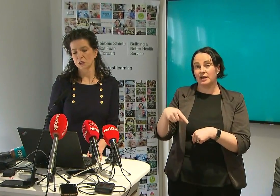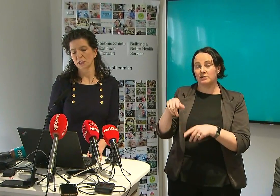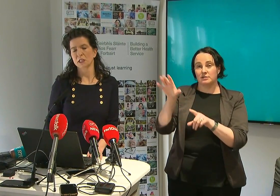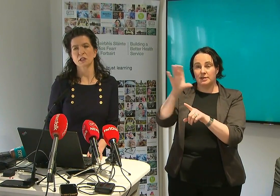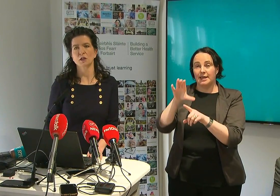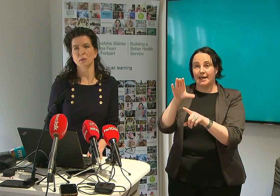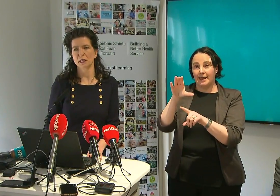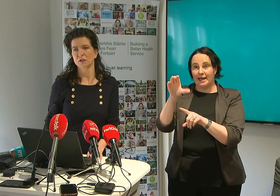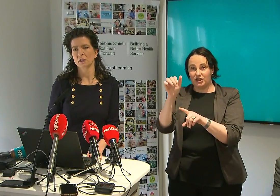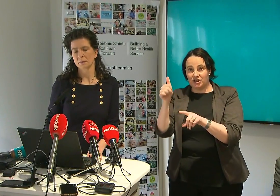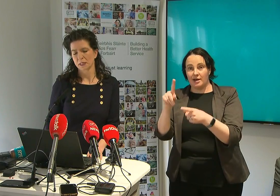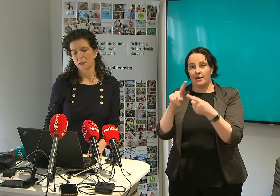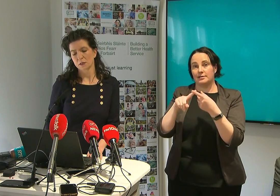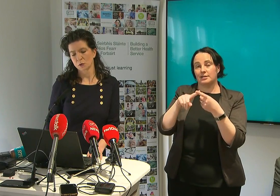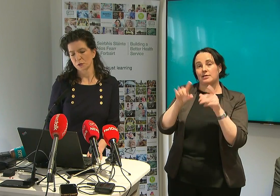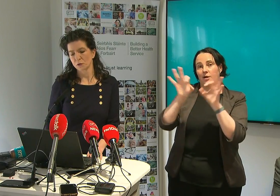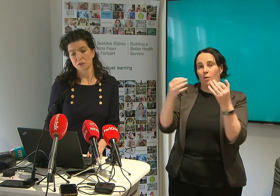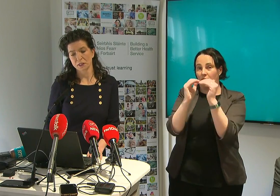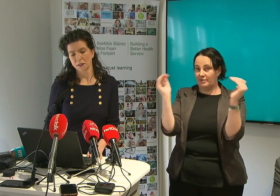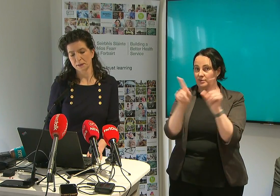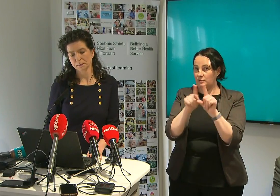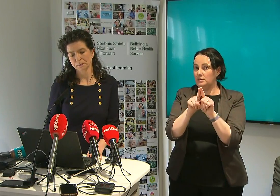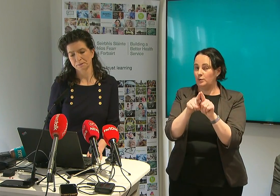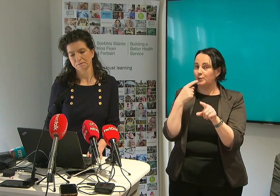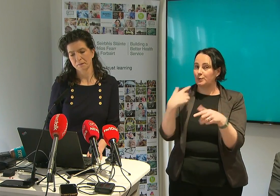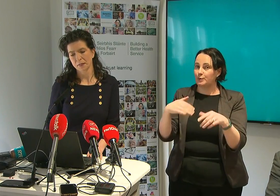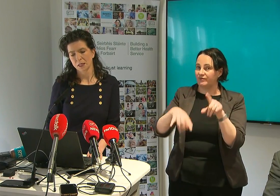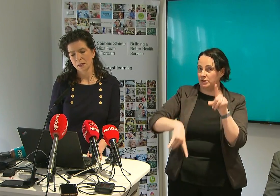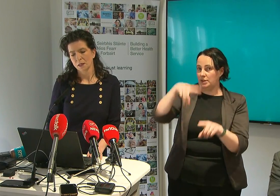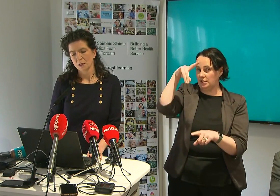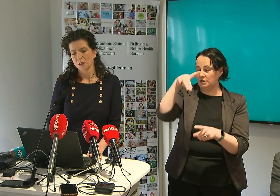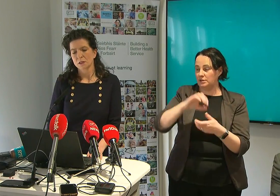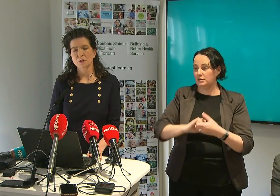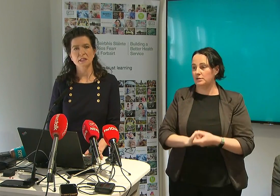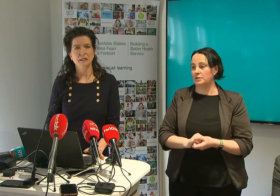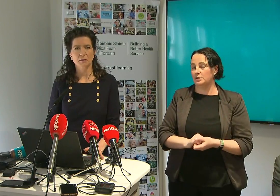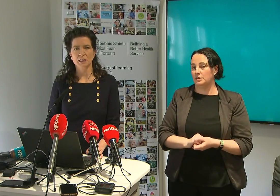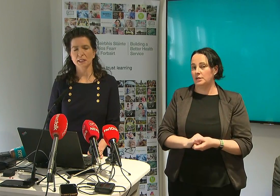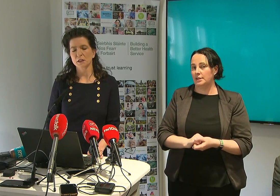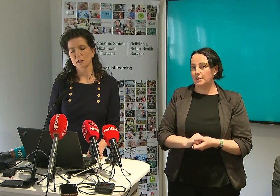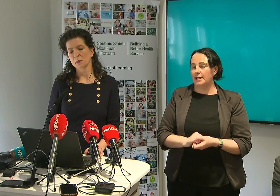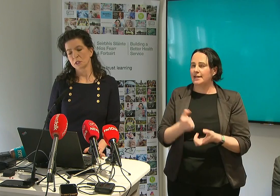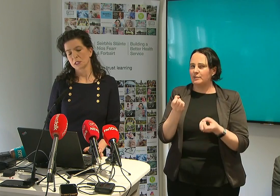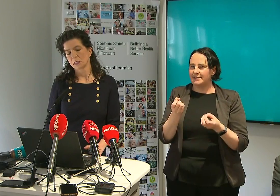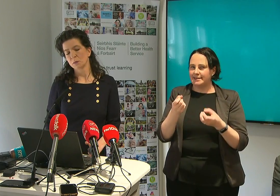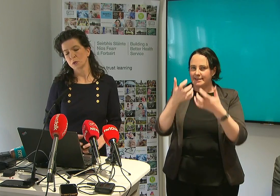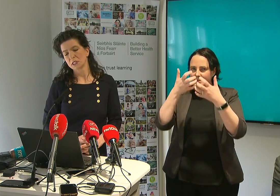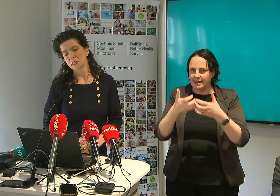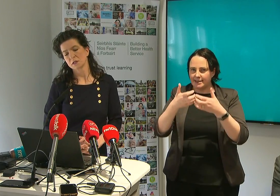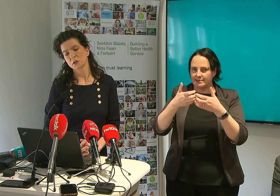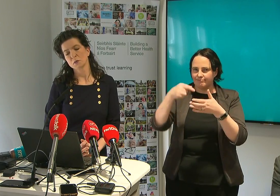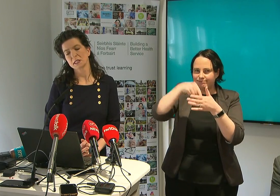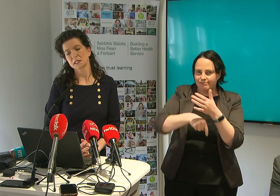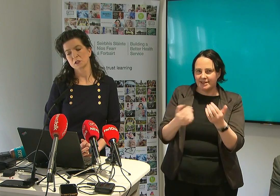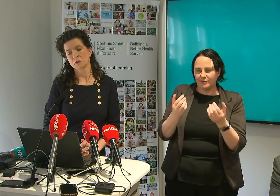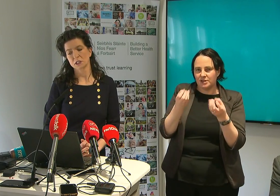which is Asia, and a global level. It's also very high. So this is a little bit technical but important.